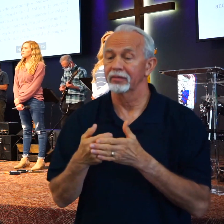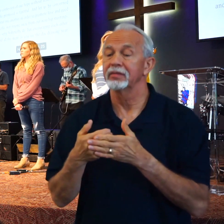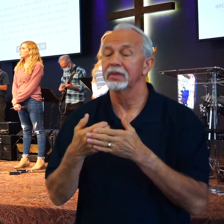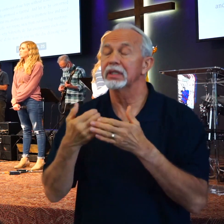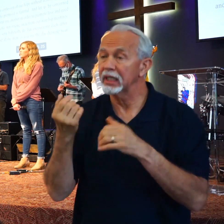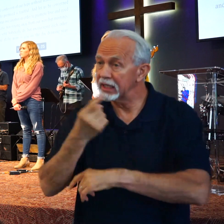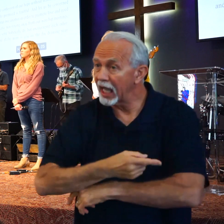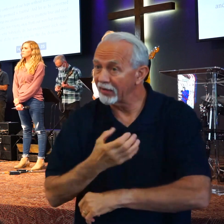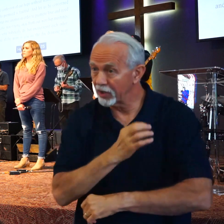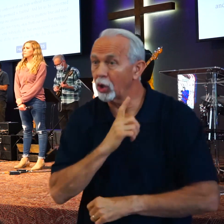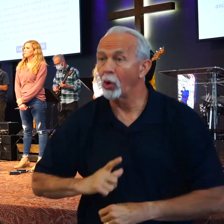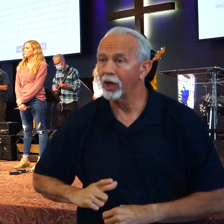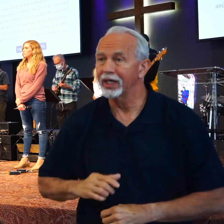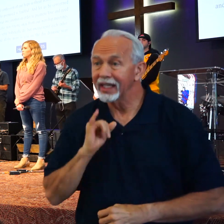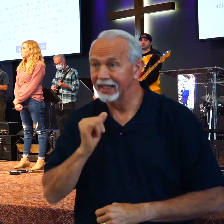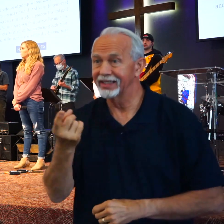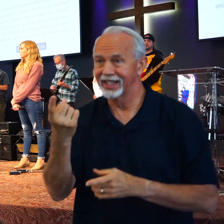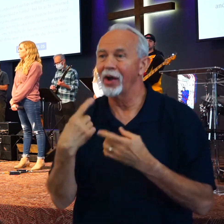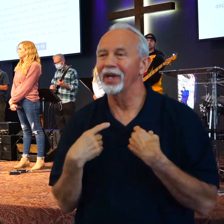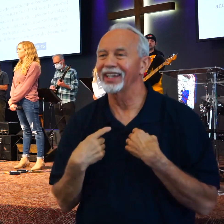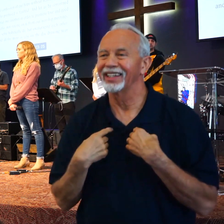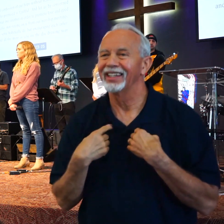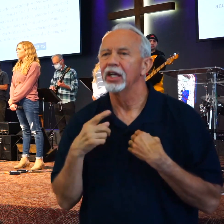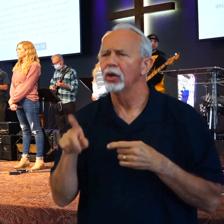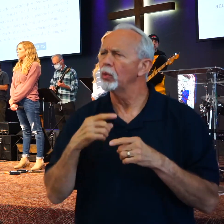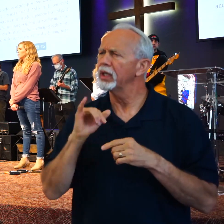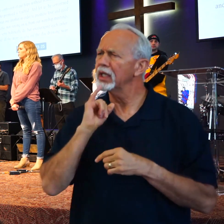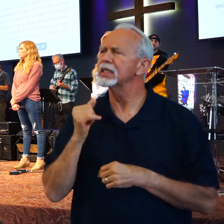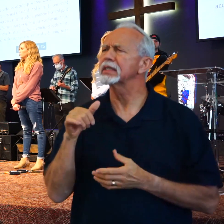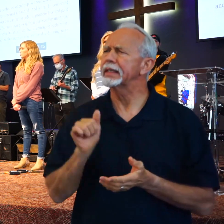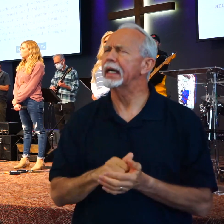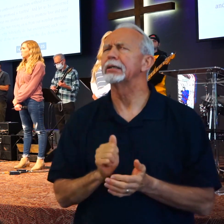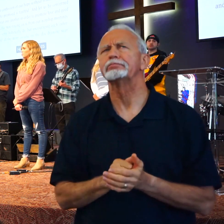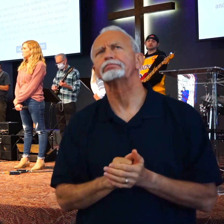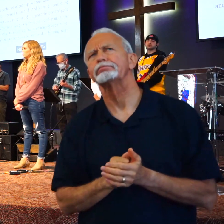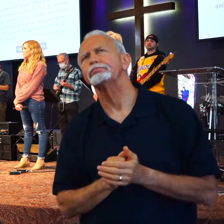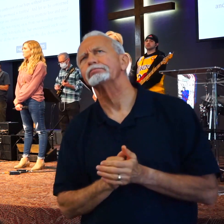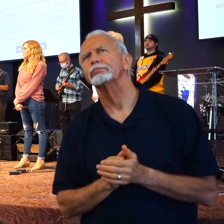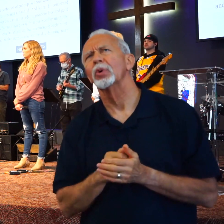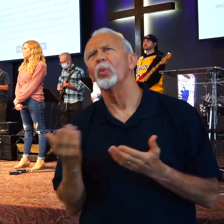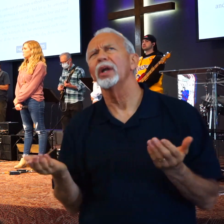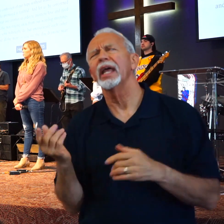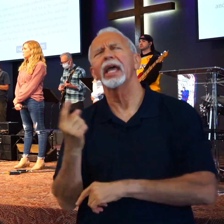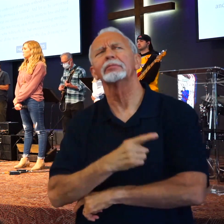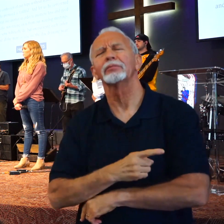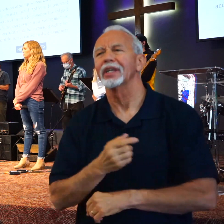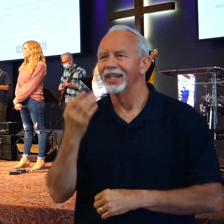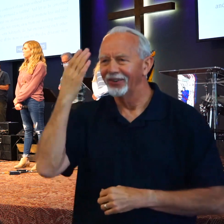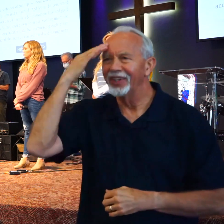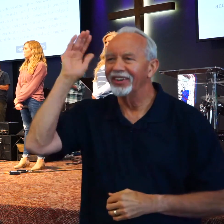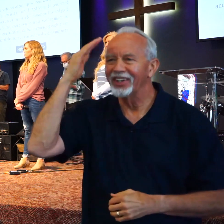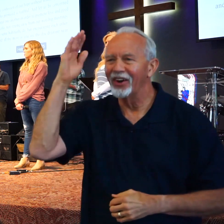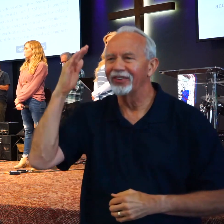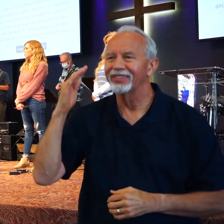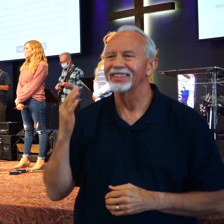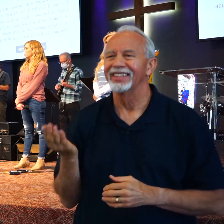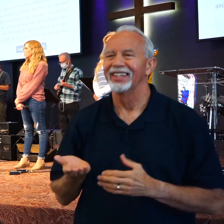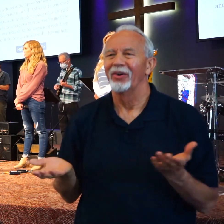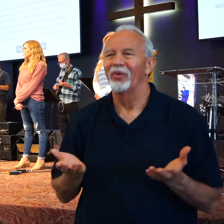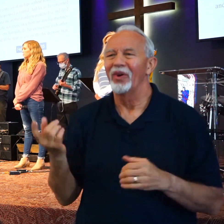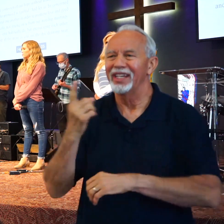The day of the Lord, the day of His coming. When is that? What day will that be? Well, we don't know what day that